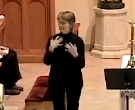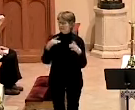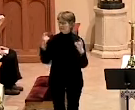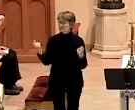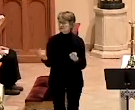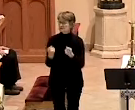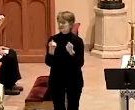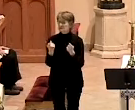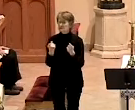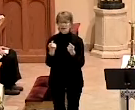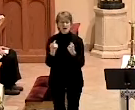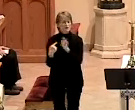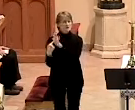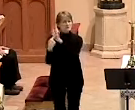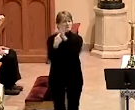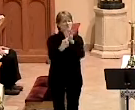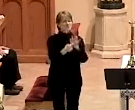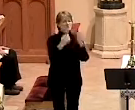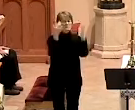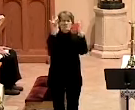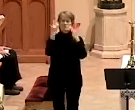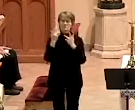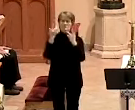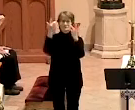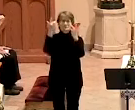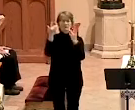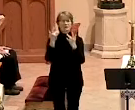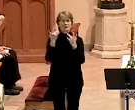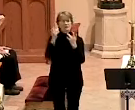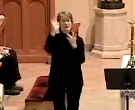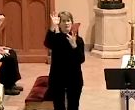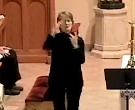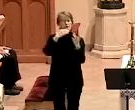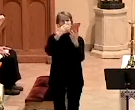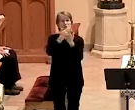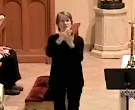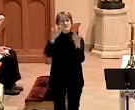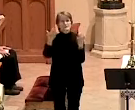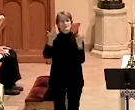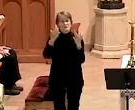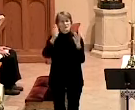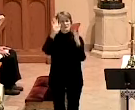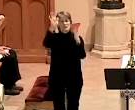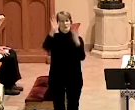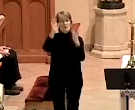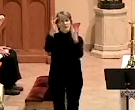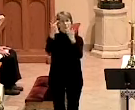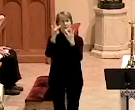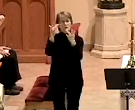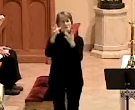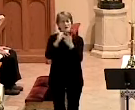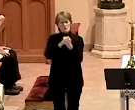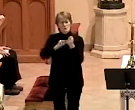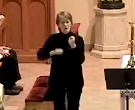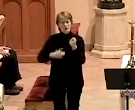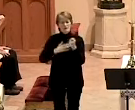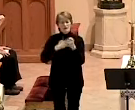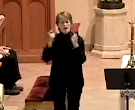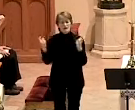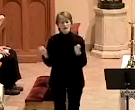sinned. Have mercy on me, O God, in your goodness. In the greatness of your compassion, wipe out my